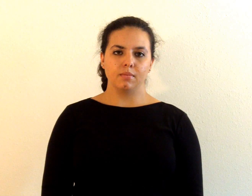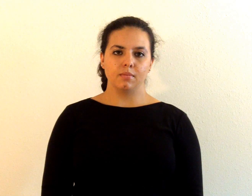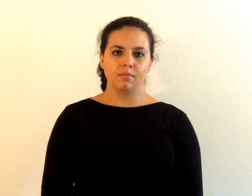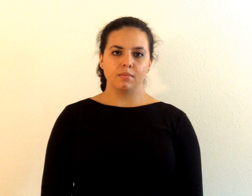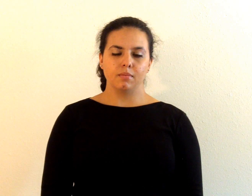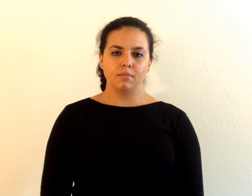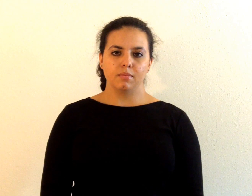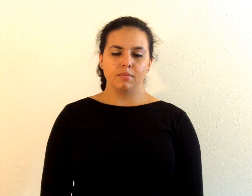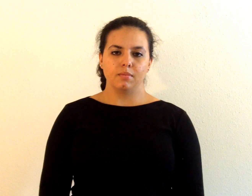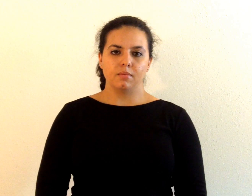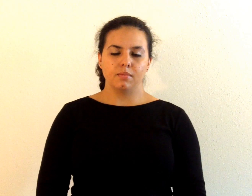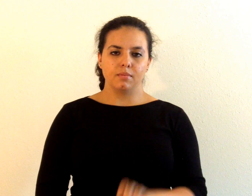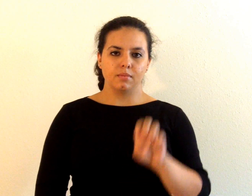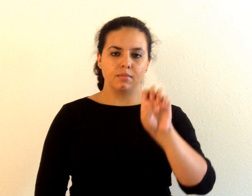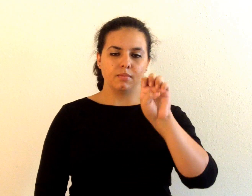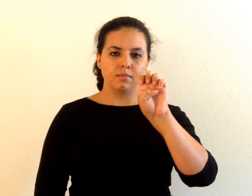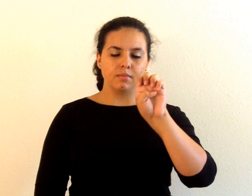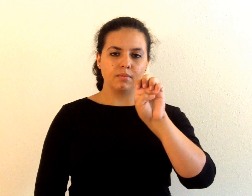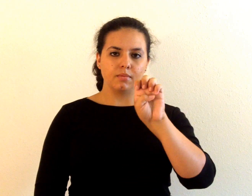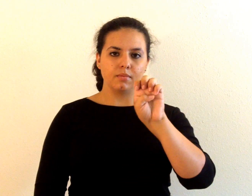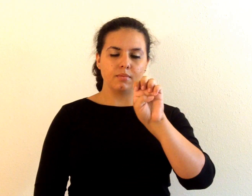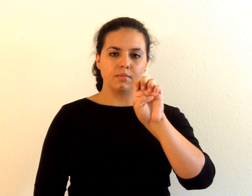ever. When she spells ever,